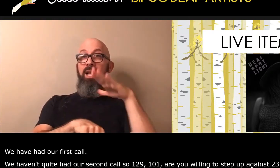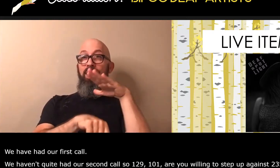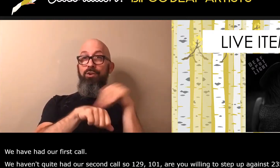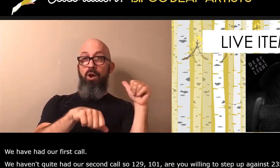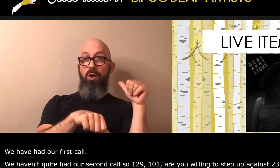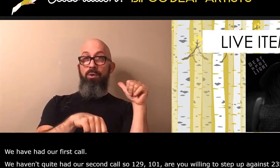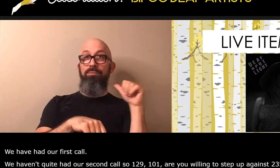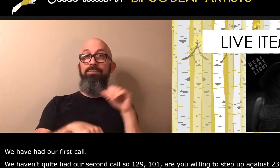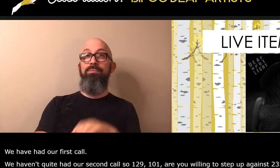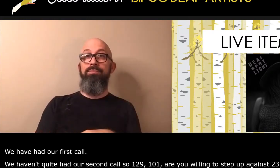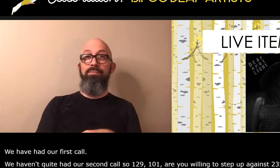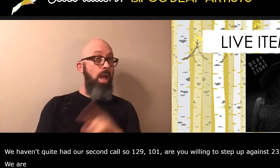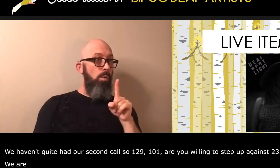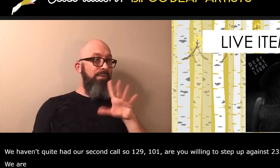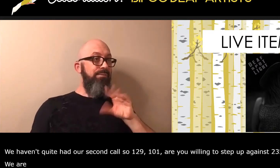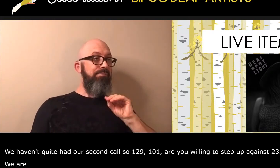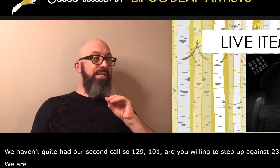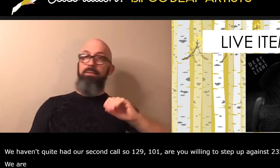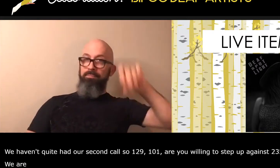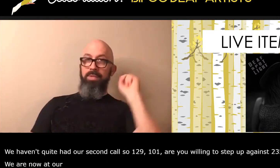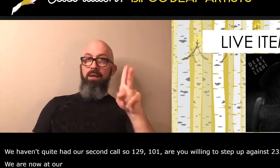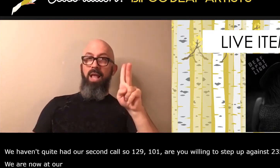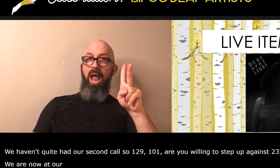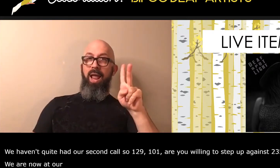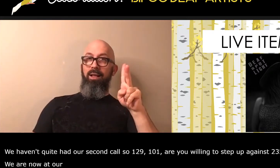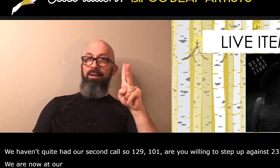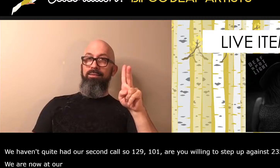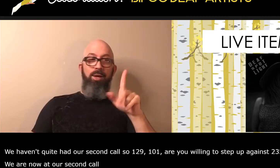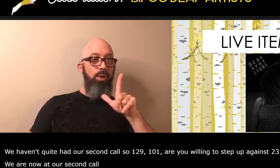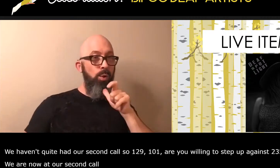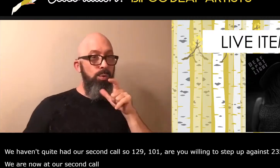We are now at our second call.